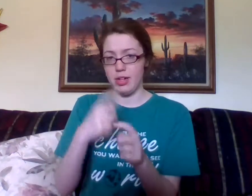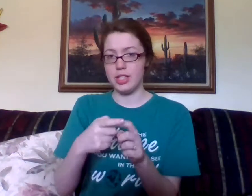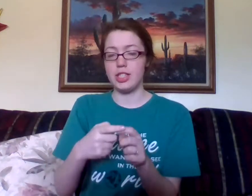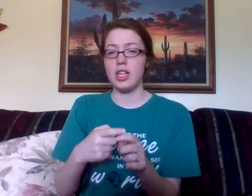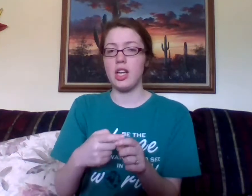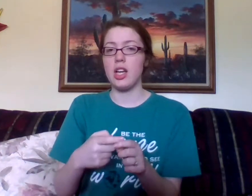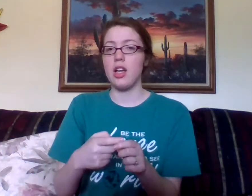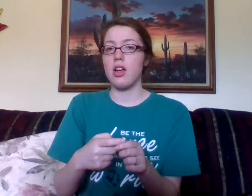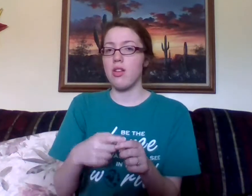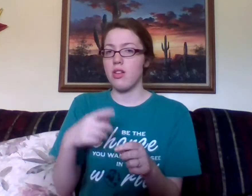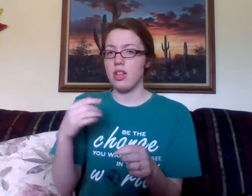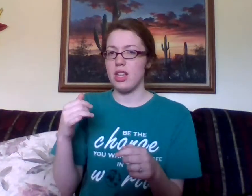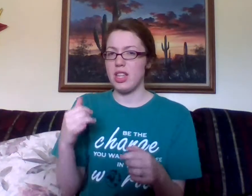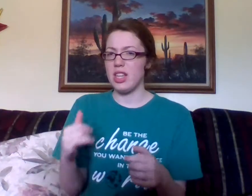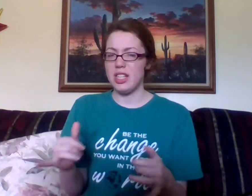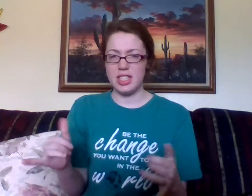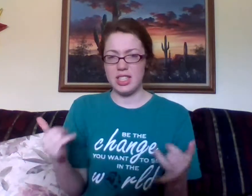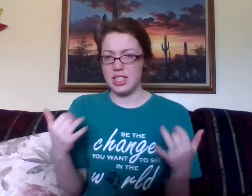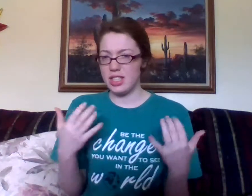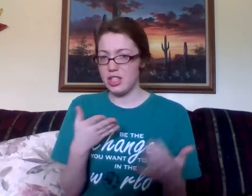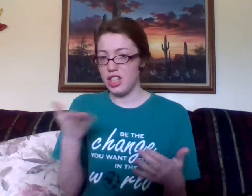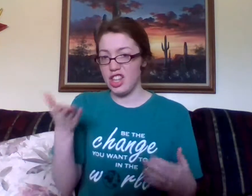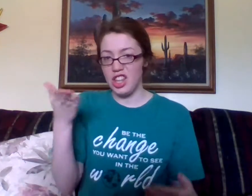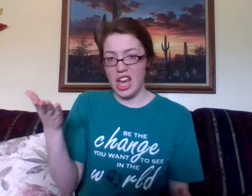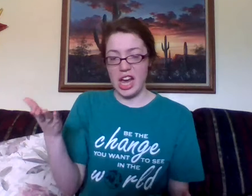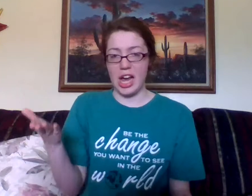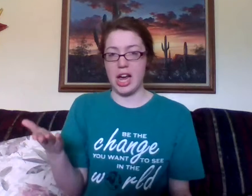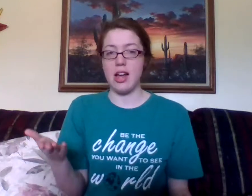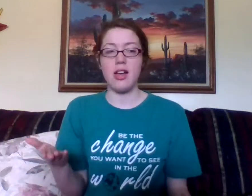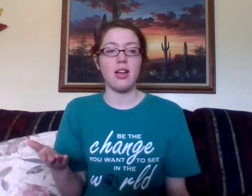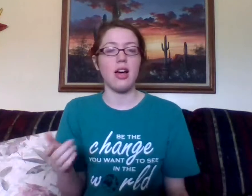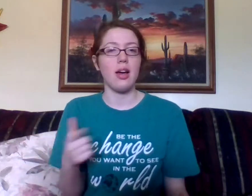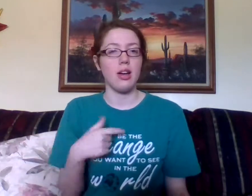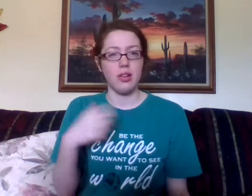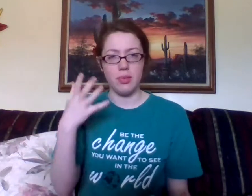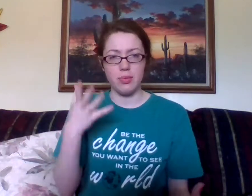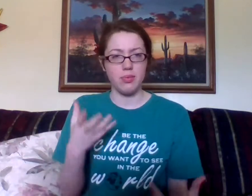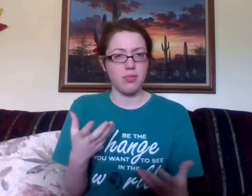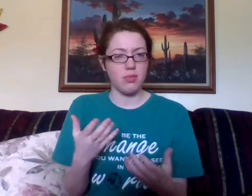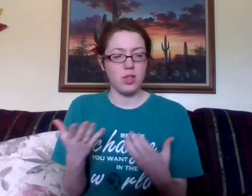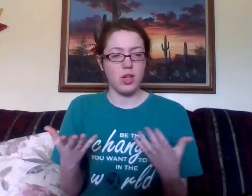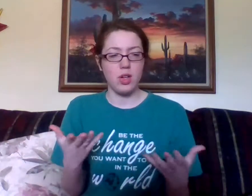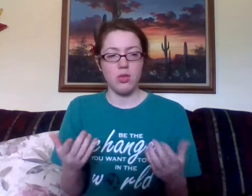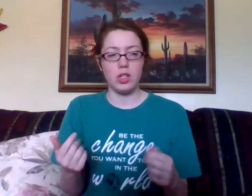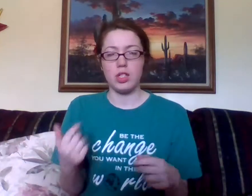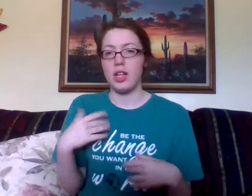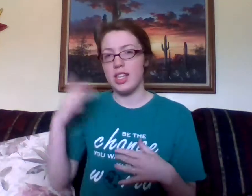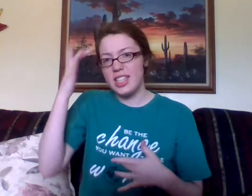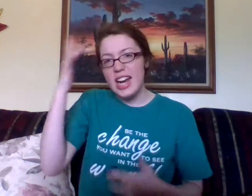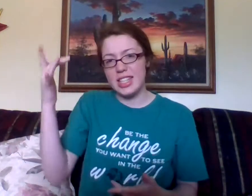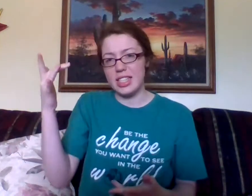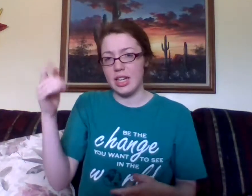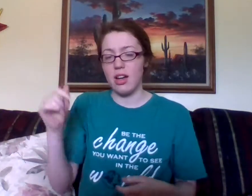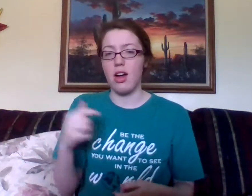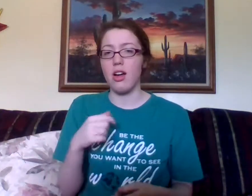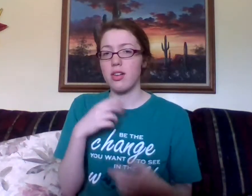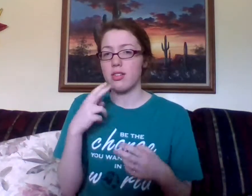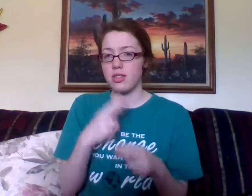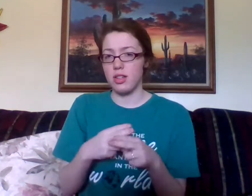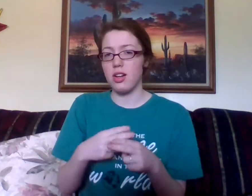noticed this thing. I don't know what to call it. A tendency. I'll call